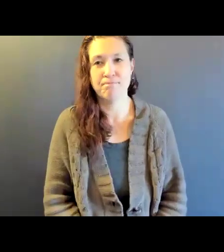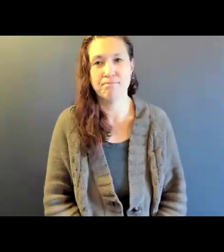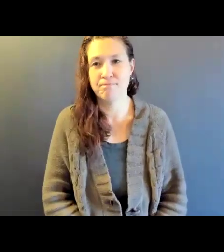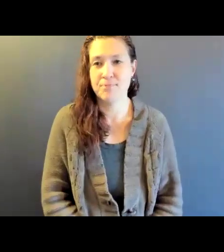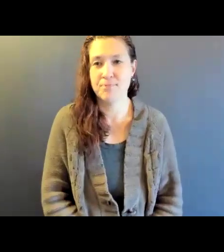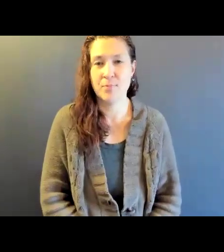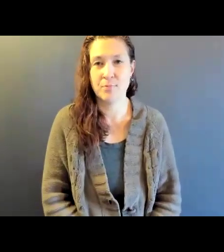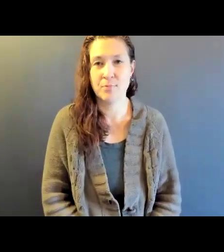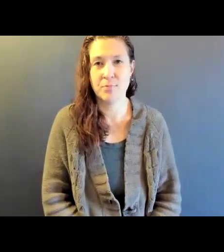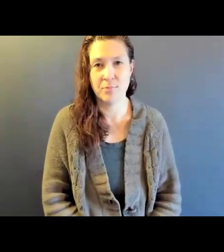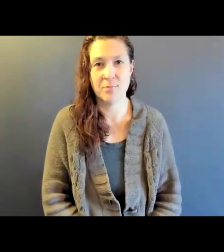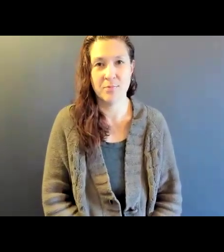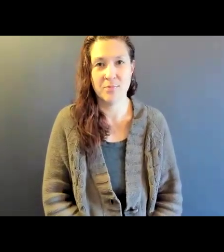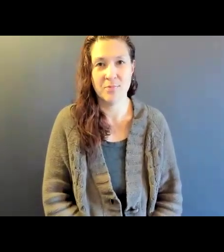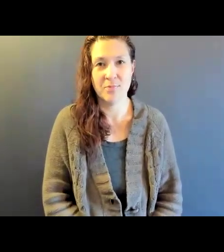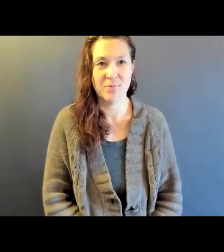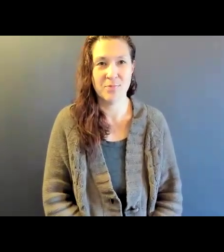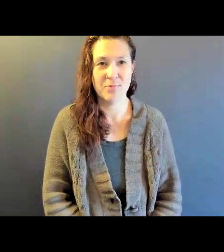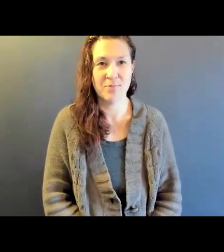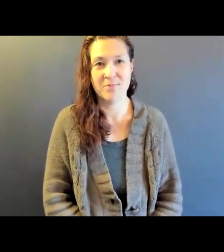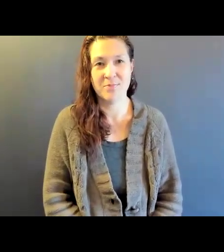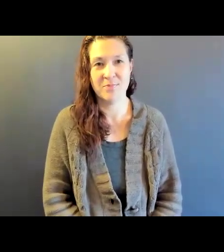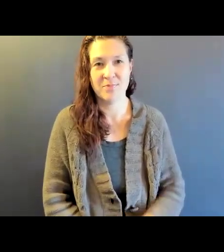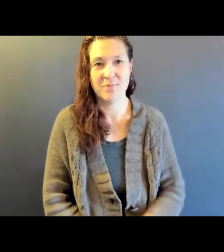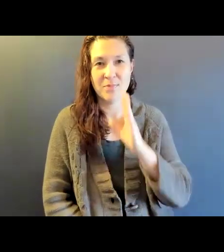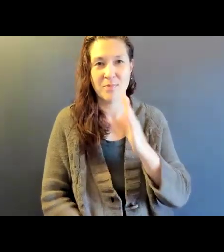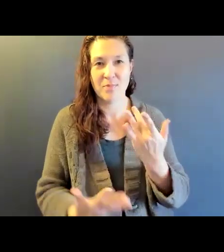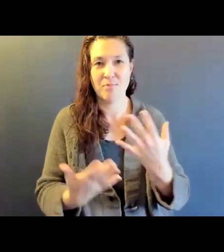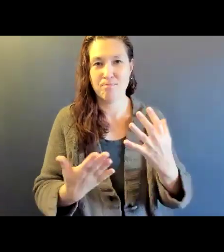Yes. We all go? The photo. Gary? Yeah.